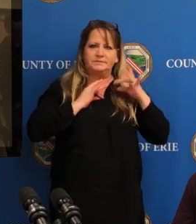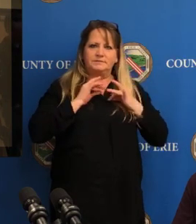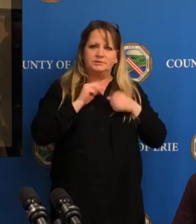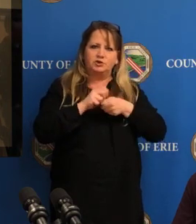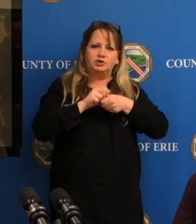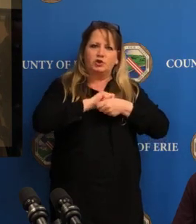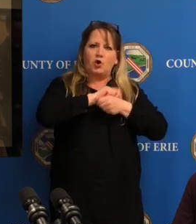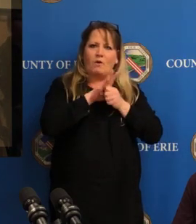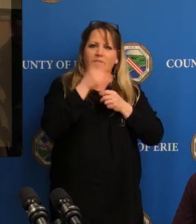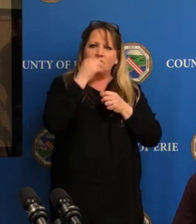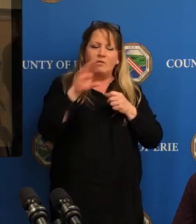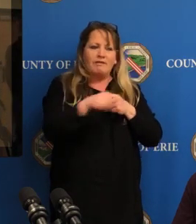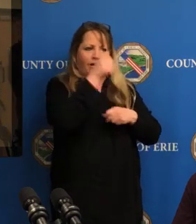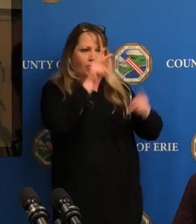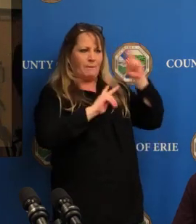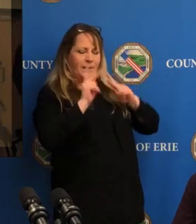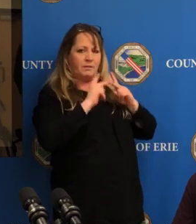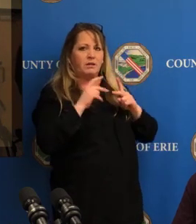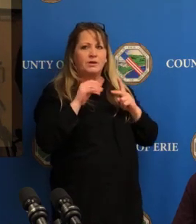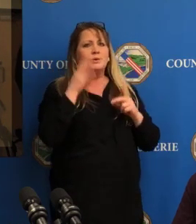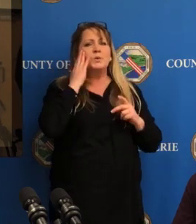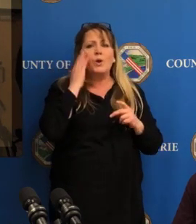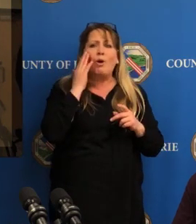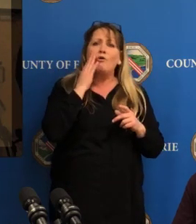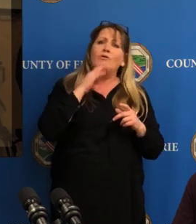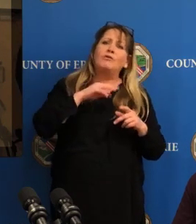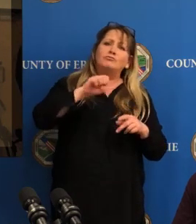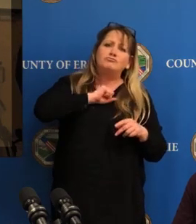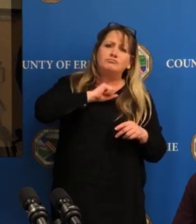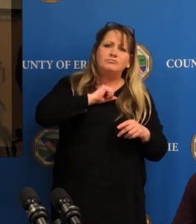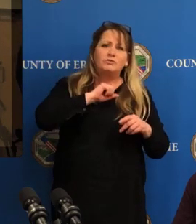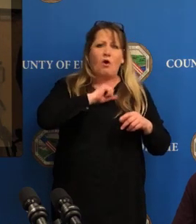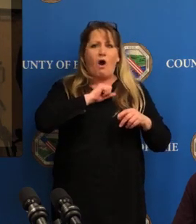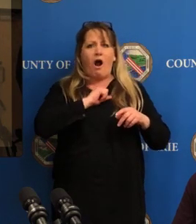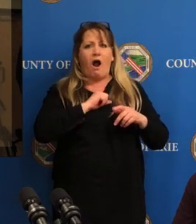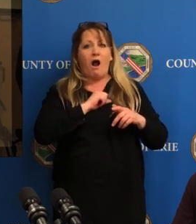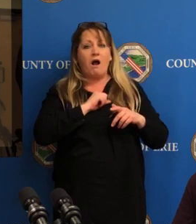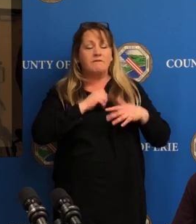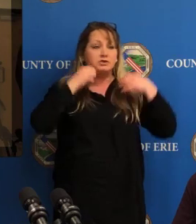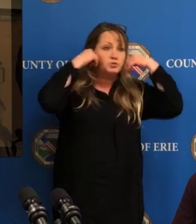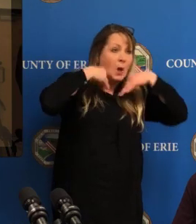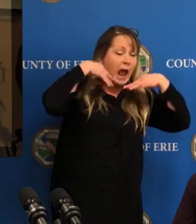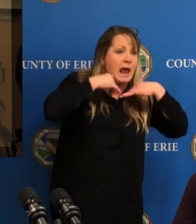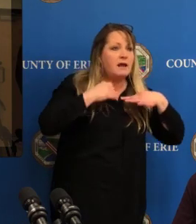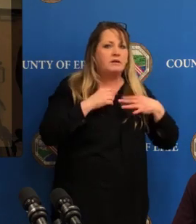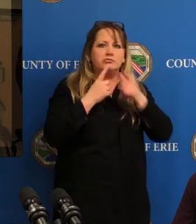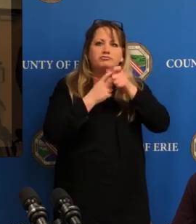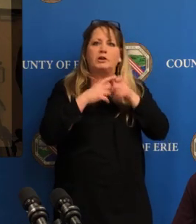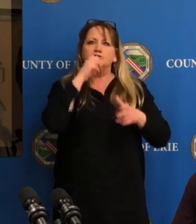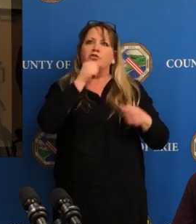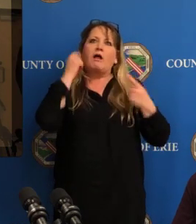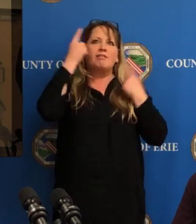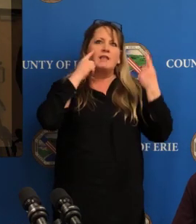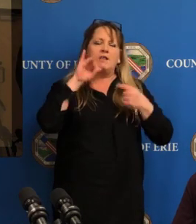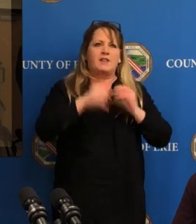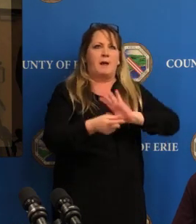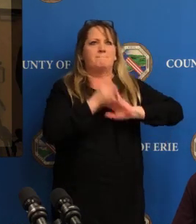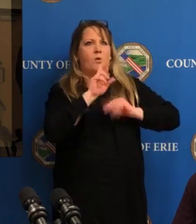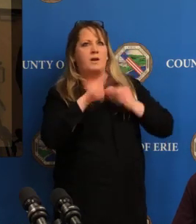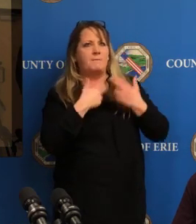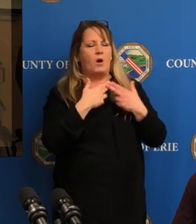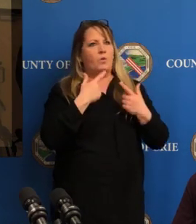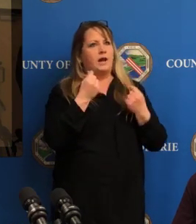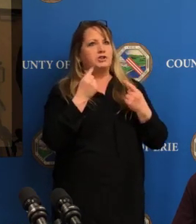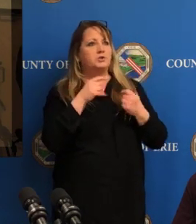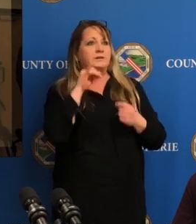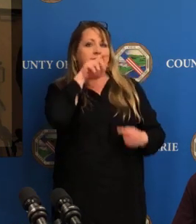people. And we know when you're running, you sweat, you cough, the runners are not necessarily thinking at that moment about what they do if